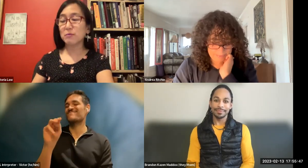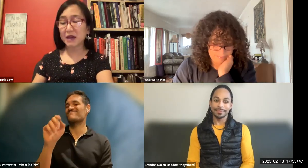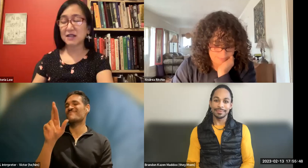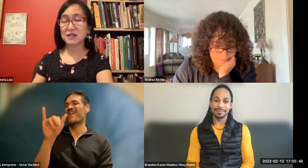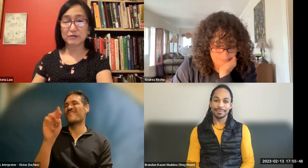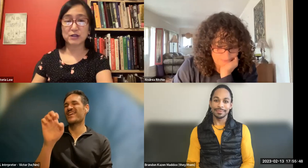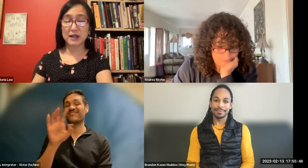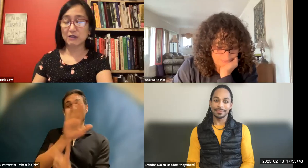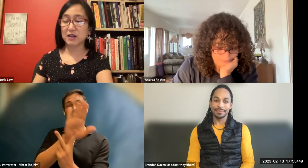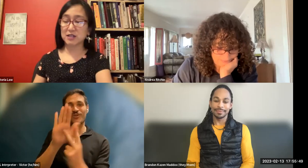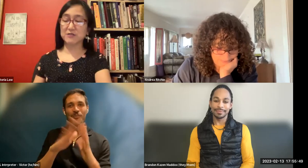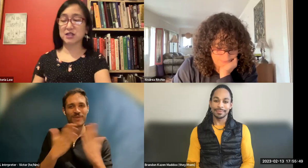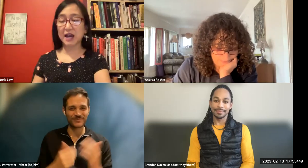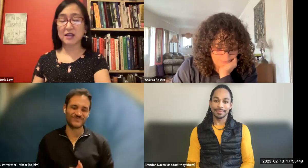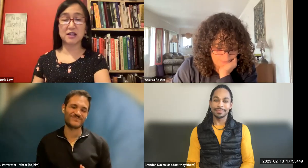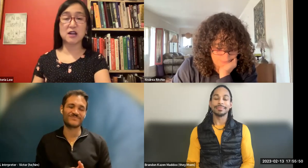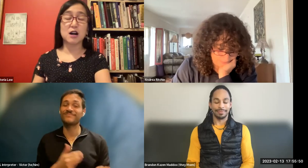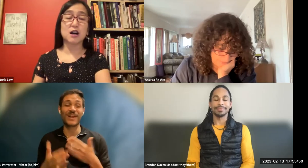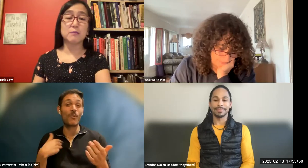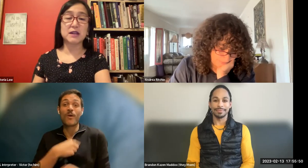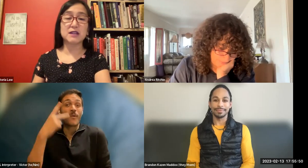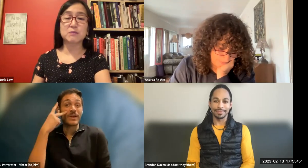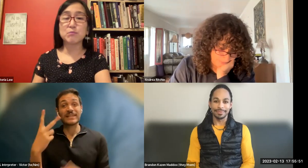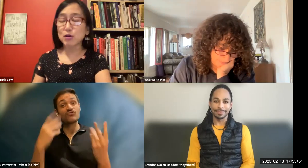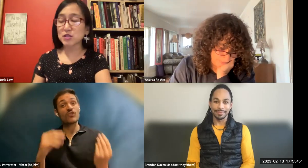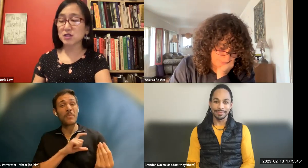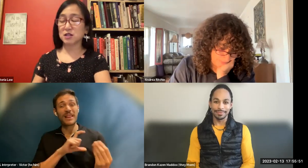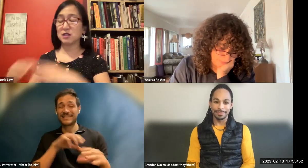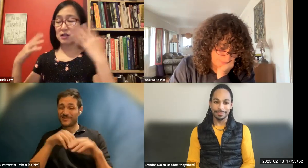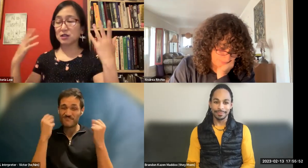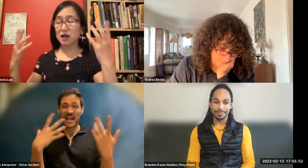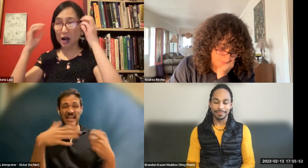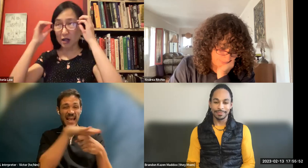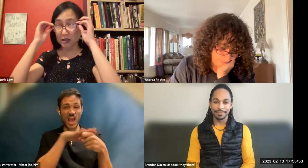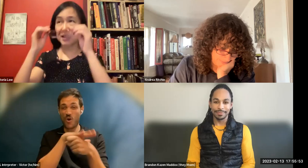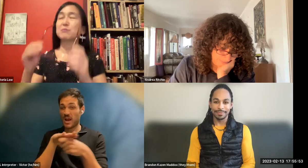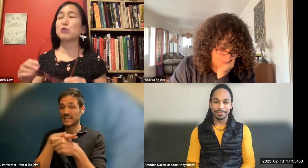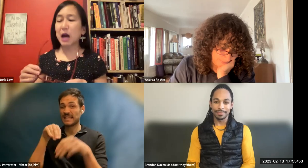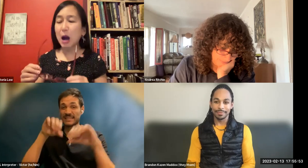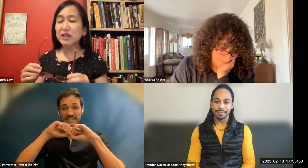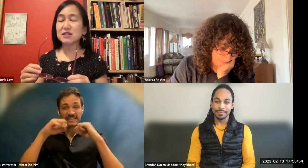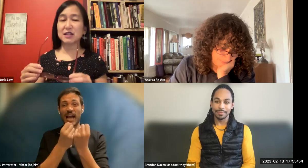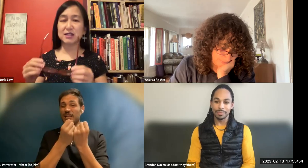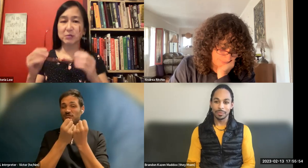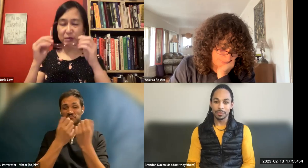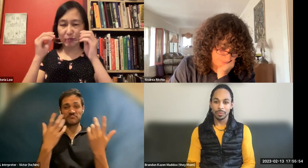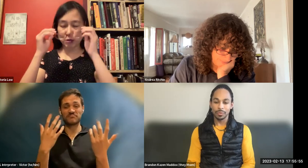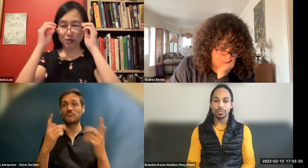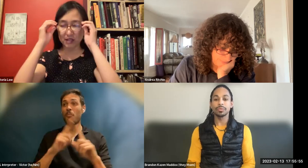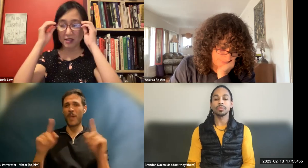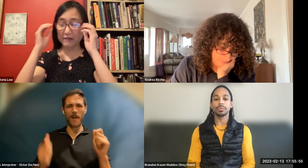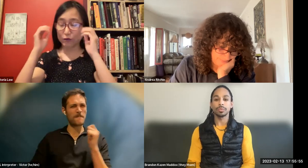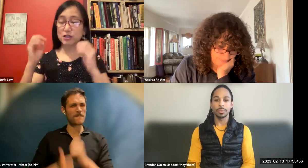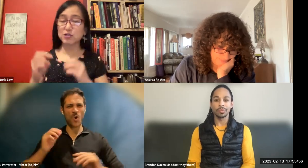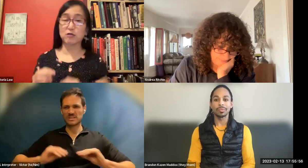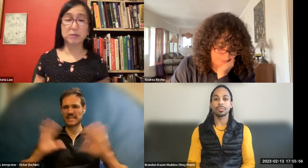so many different areas of society. It is most it is most obvious in some of the